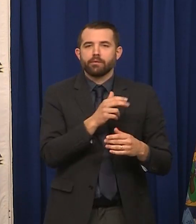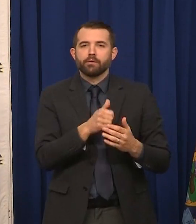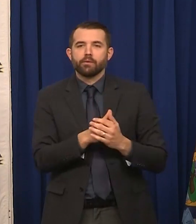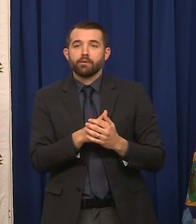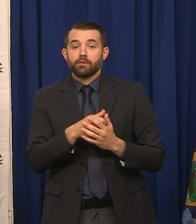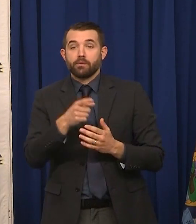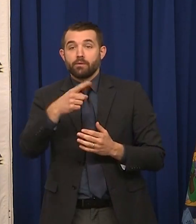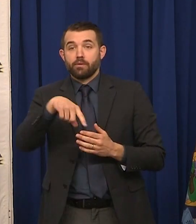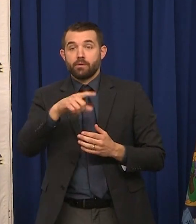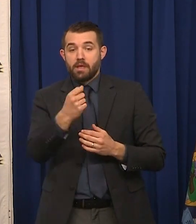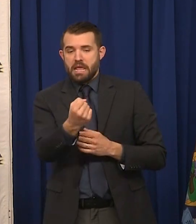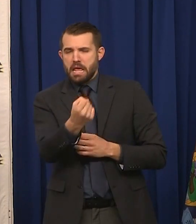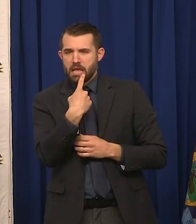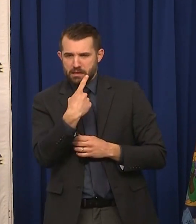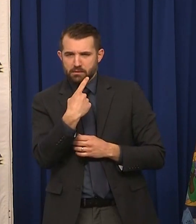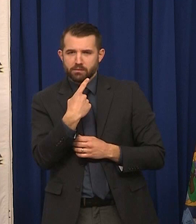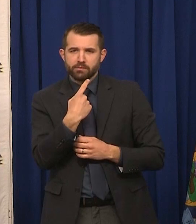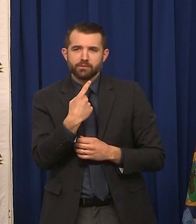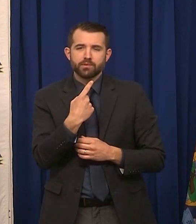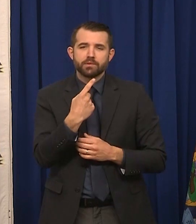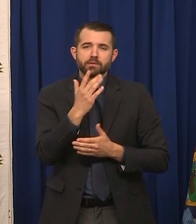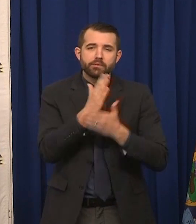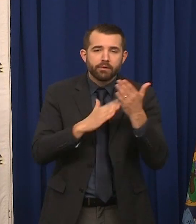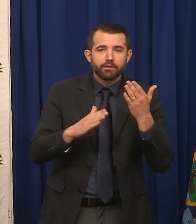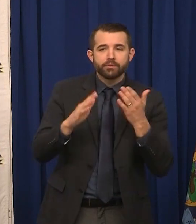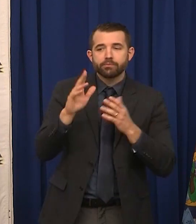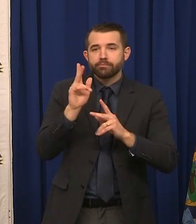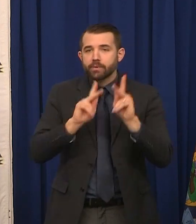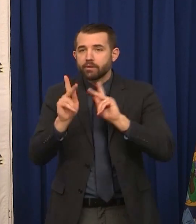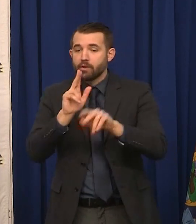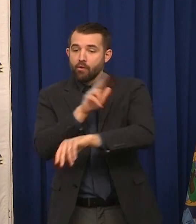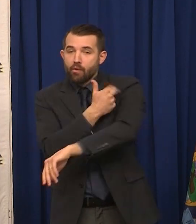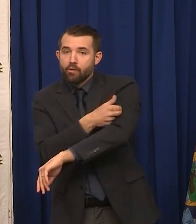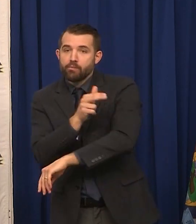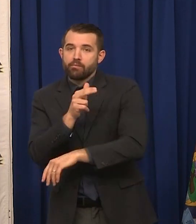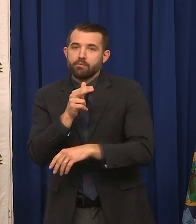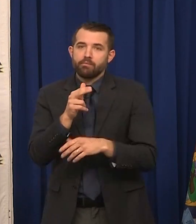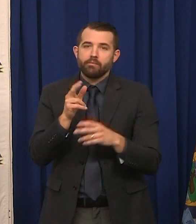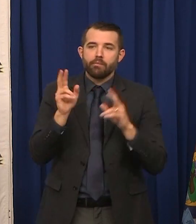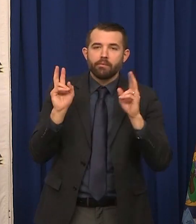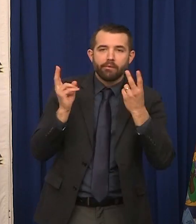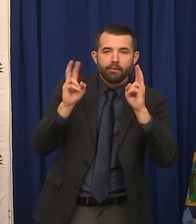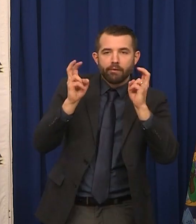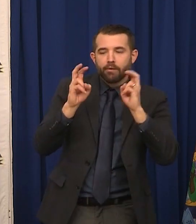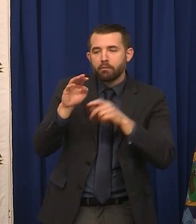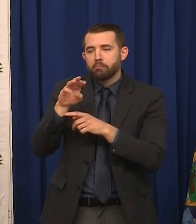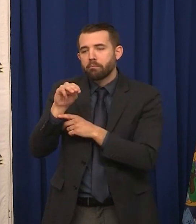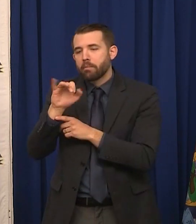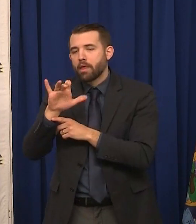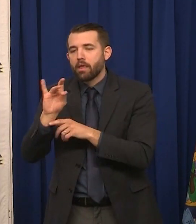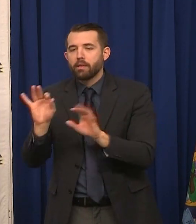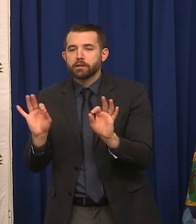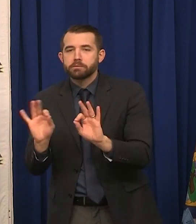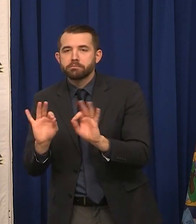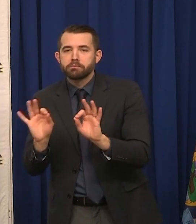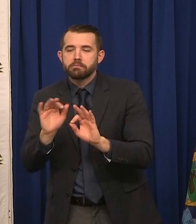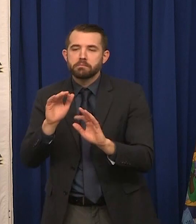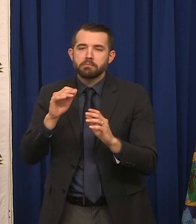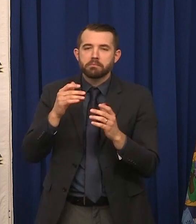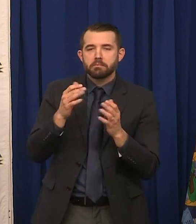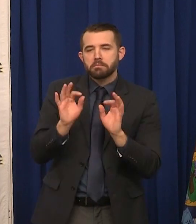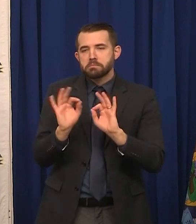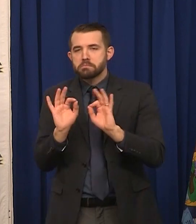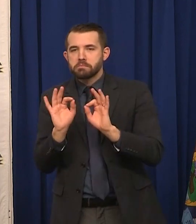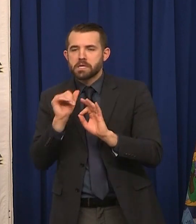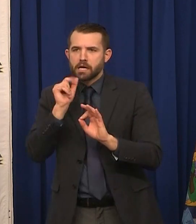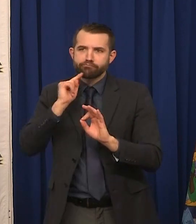of severity, even within hospitalization, is significant. Some fraction of the cases in Maine have had to be